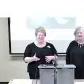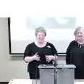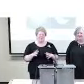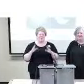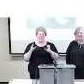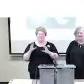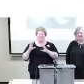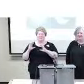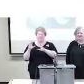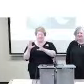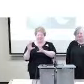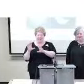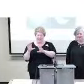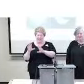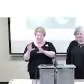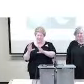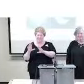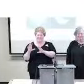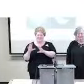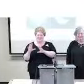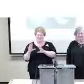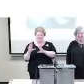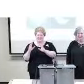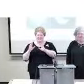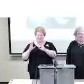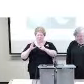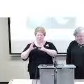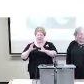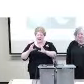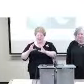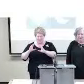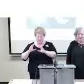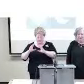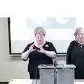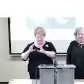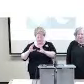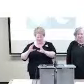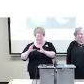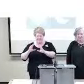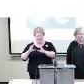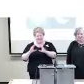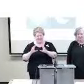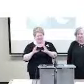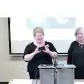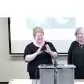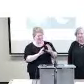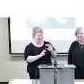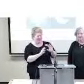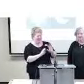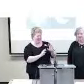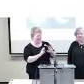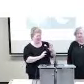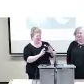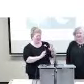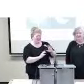things we want to do when the sun is out because what takes us one hour to do in the daytime takes us an